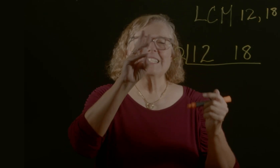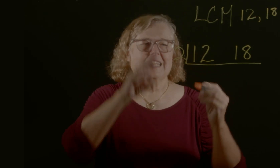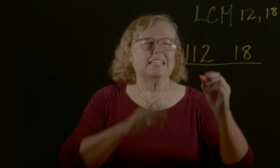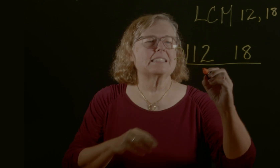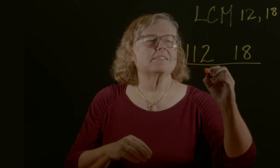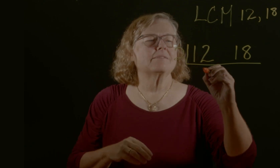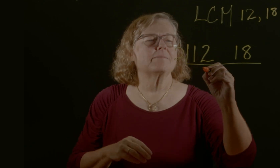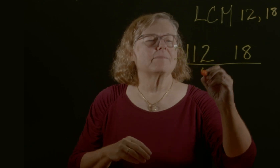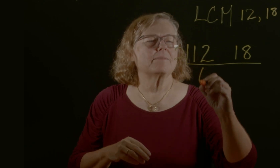nice, it is 6.